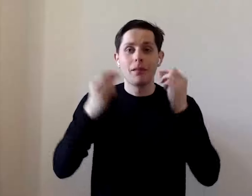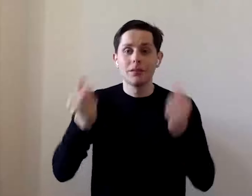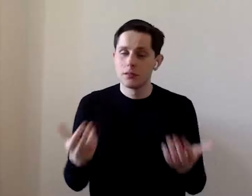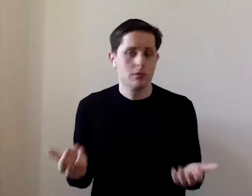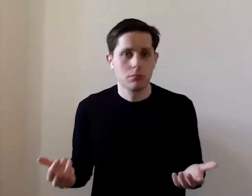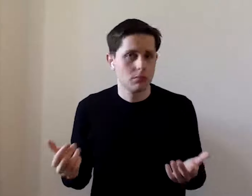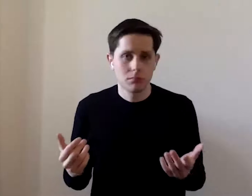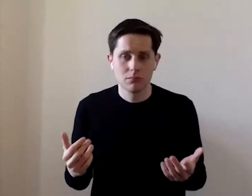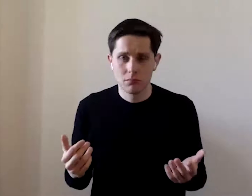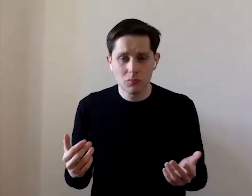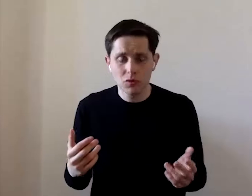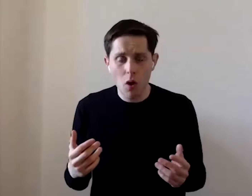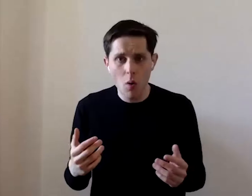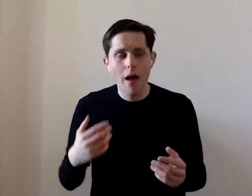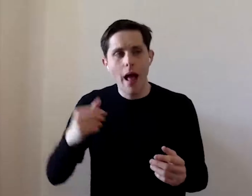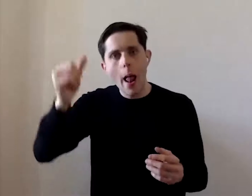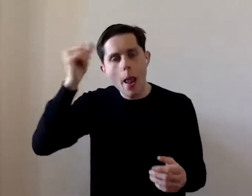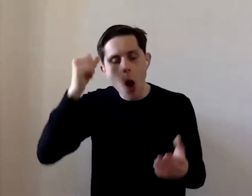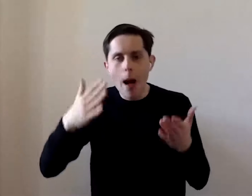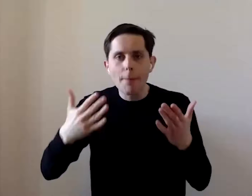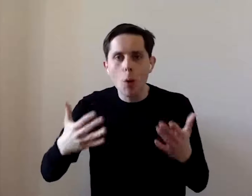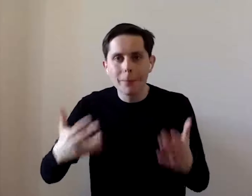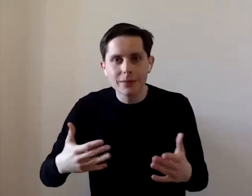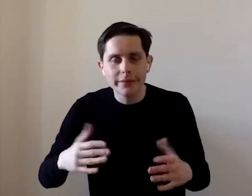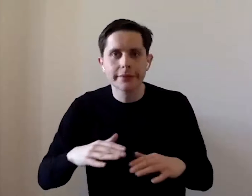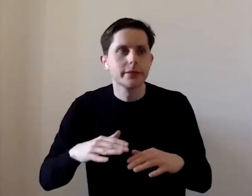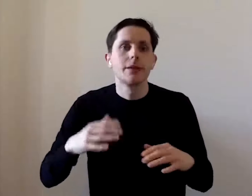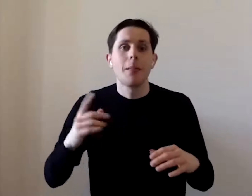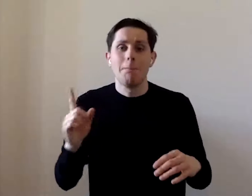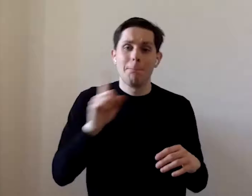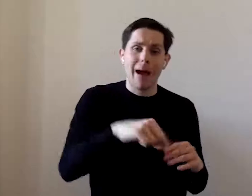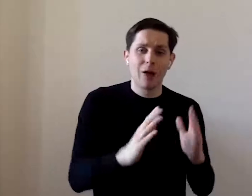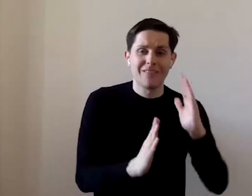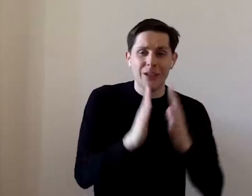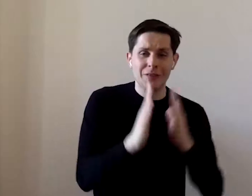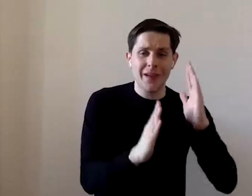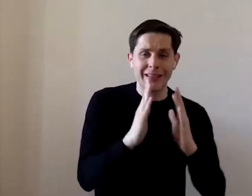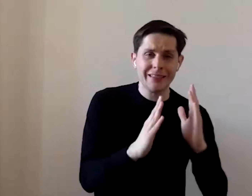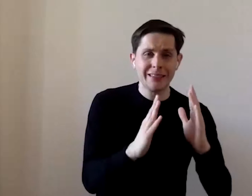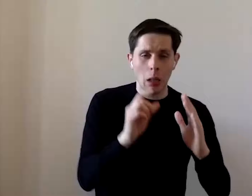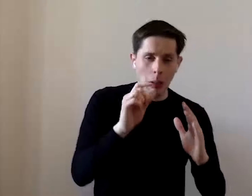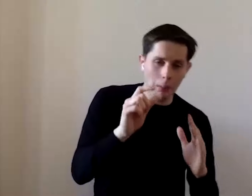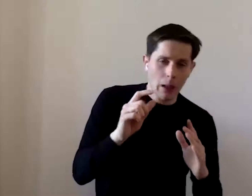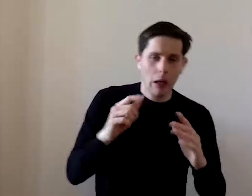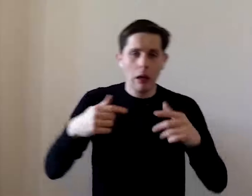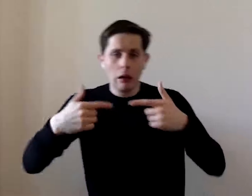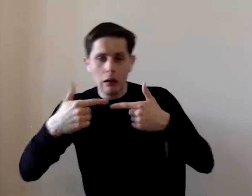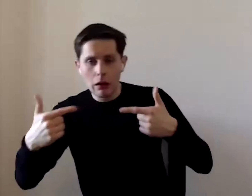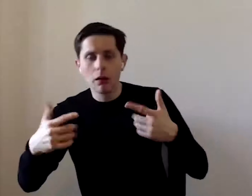know, vital to consider. And now what we need to watch out for is that there isn't a sudden pushback to completely in